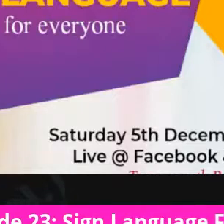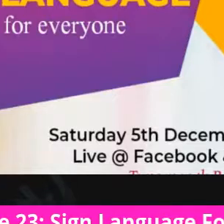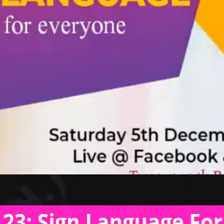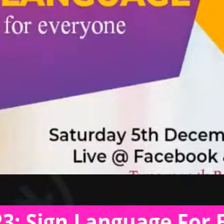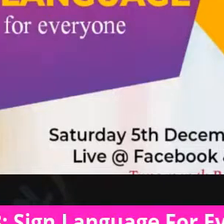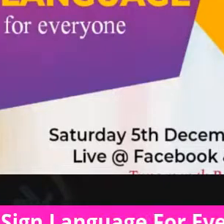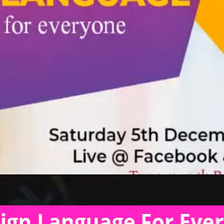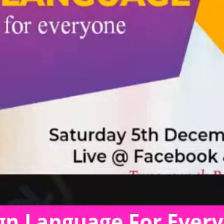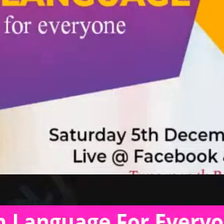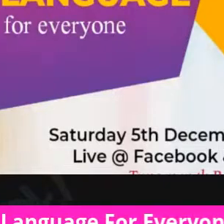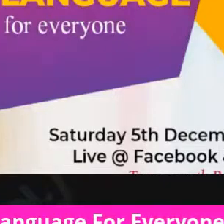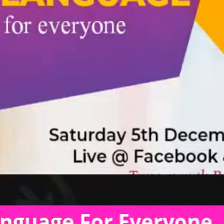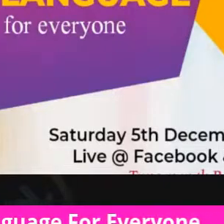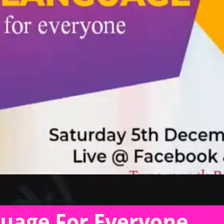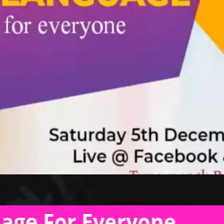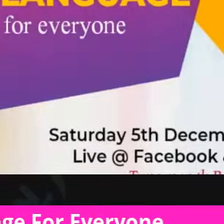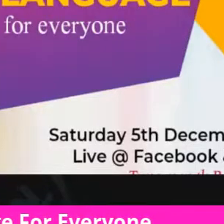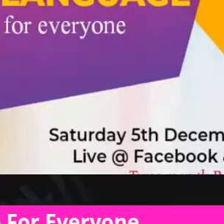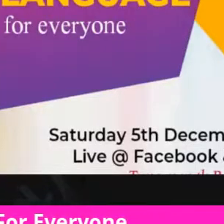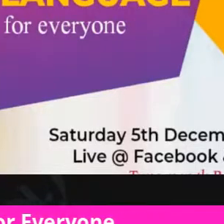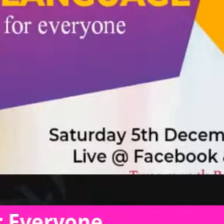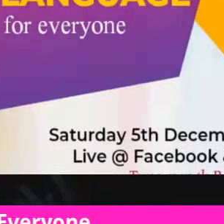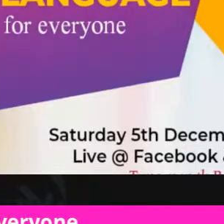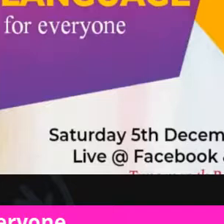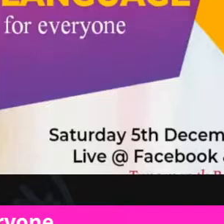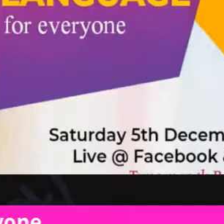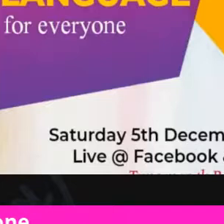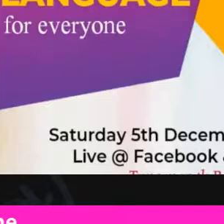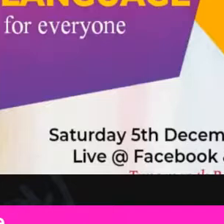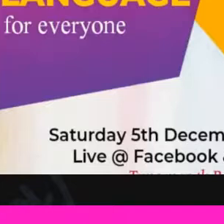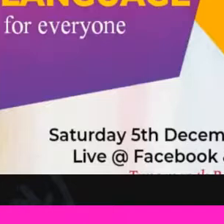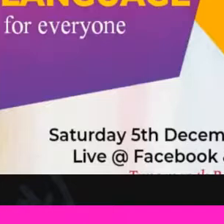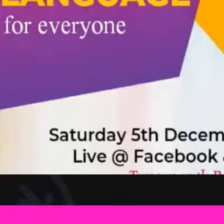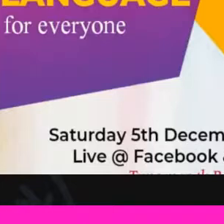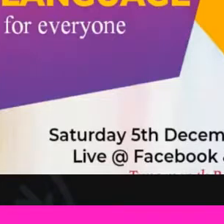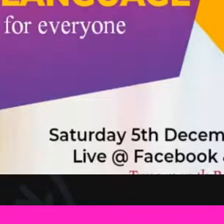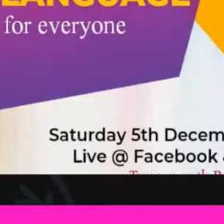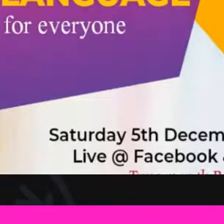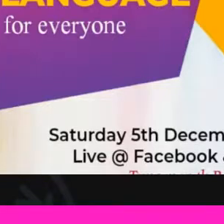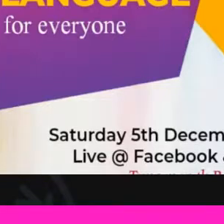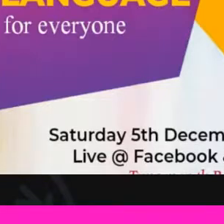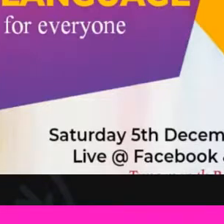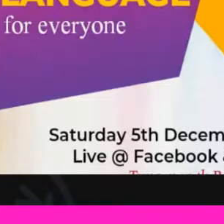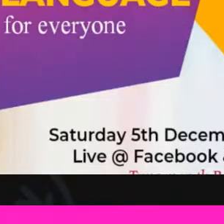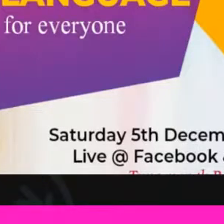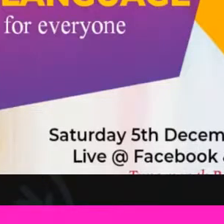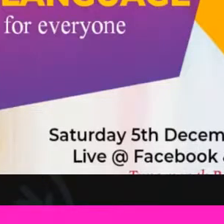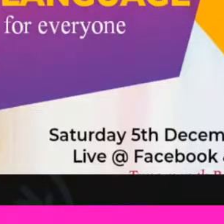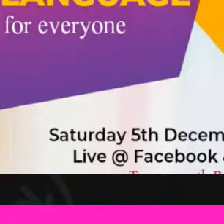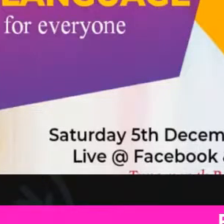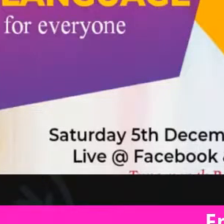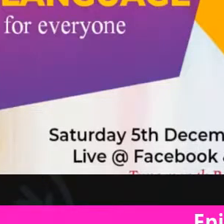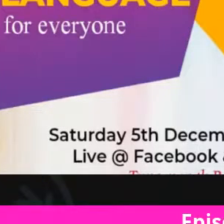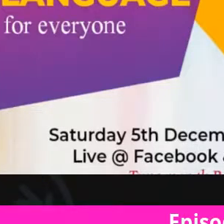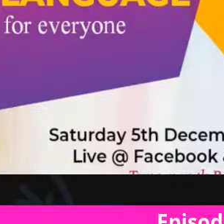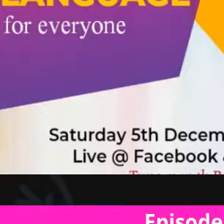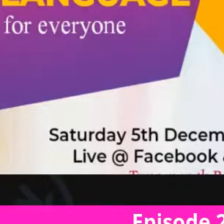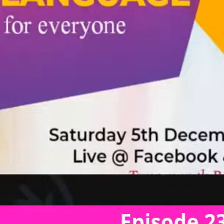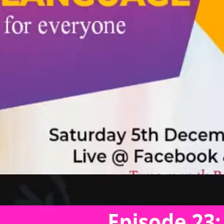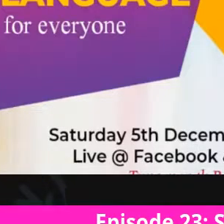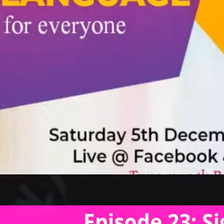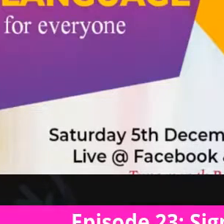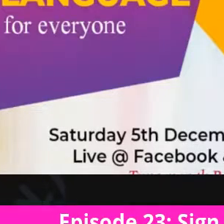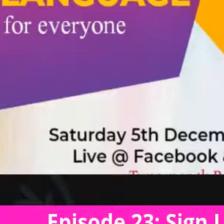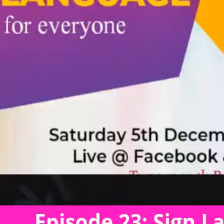even before we started to verse our communication, I think sign language is the first, the most